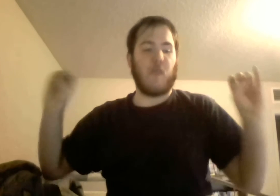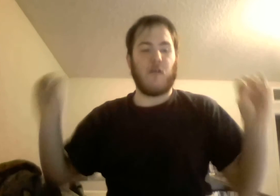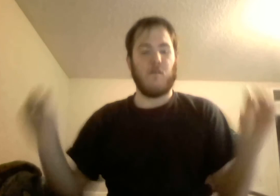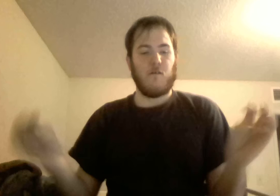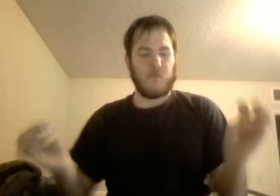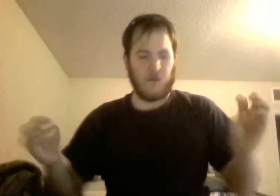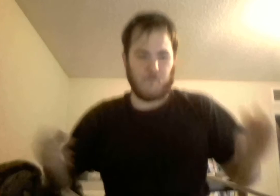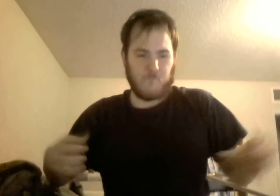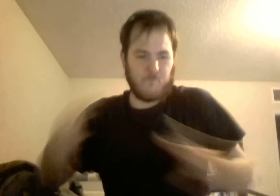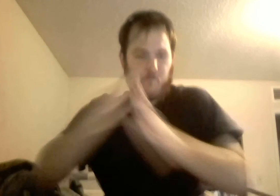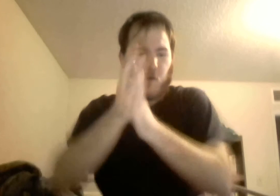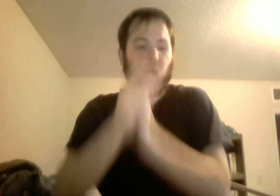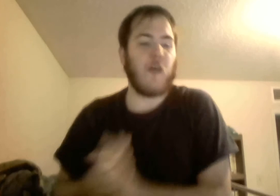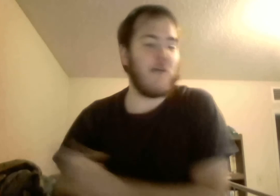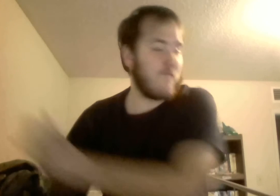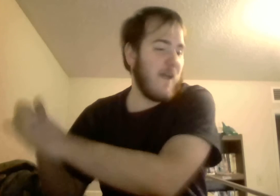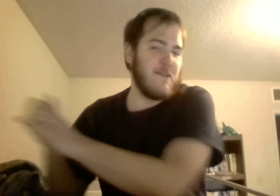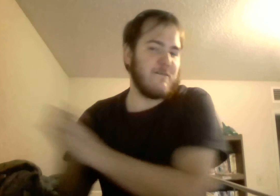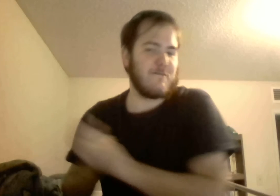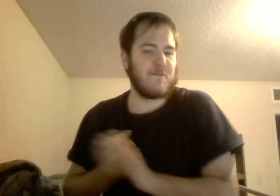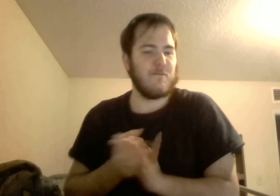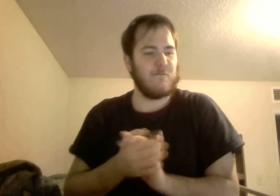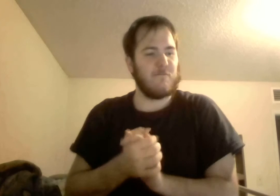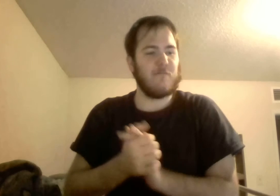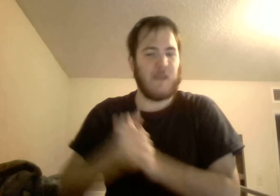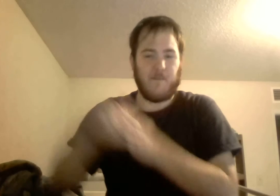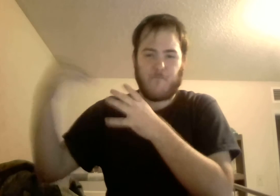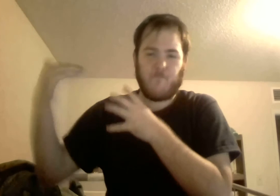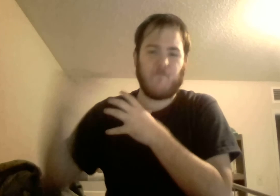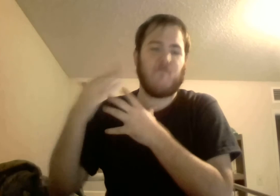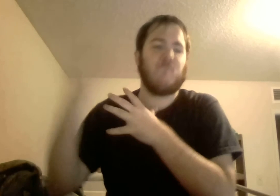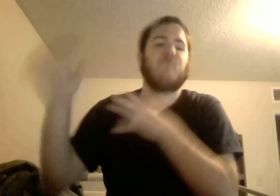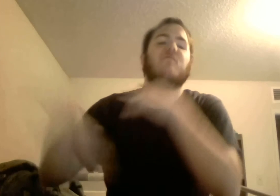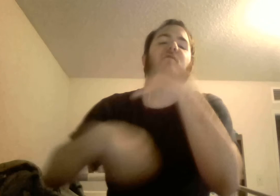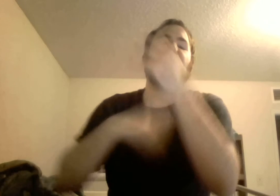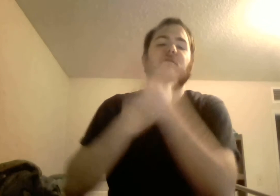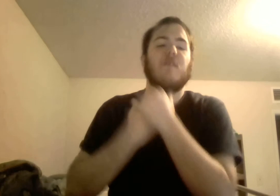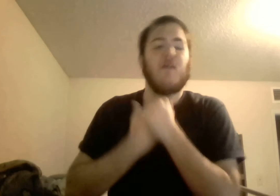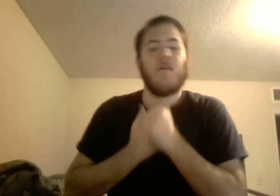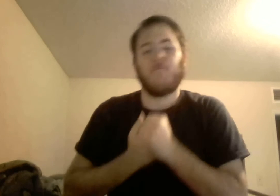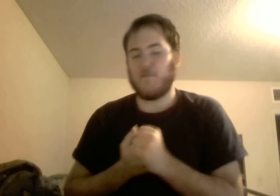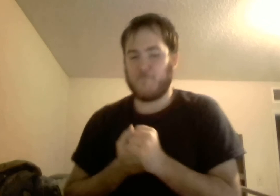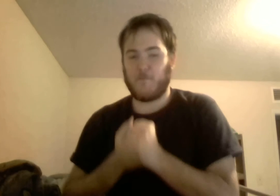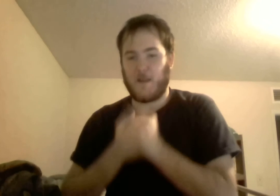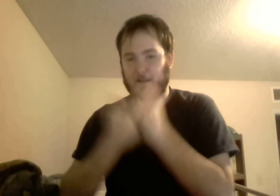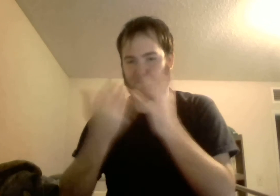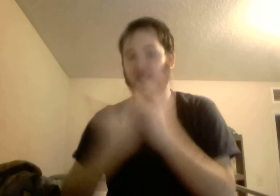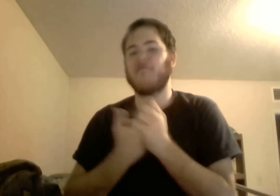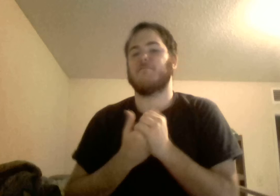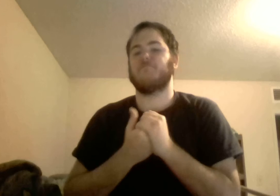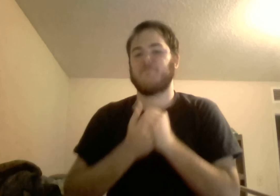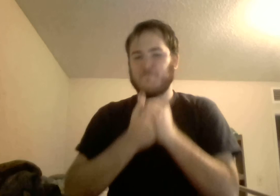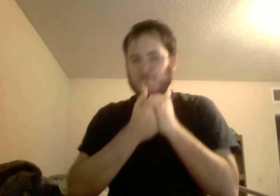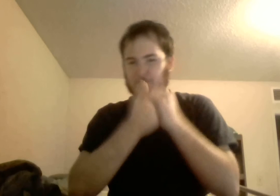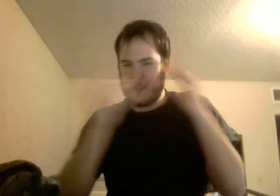they, they're all not friends, and thus defeat the Dragon Changers.